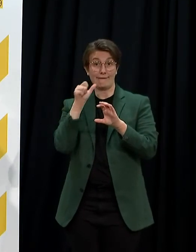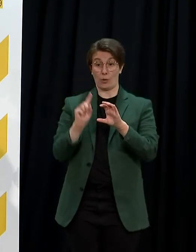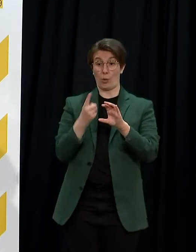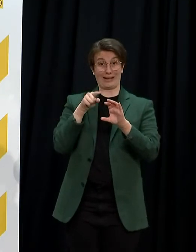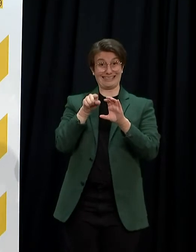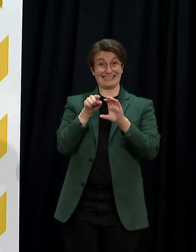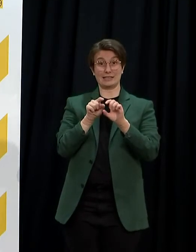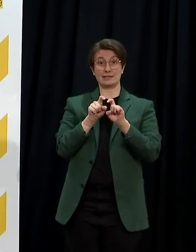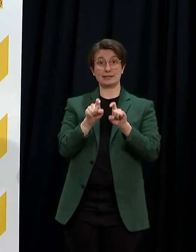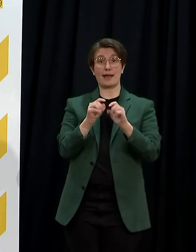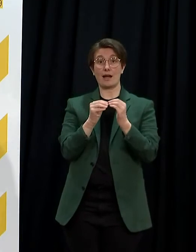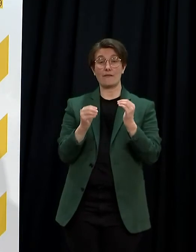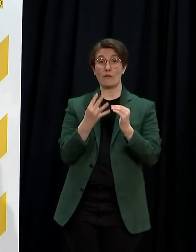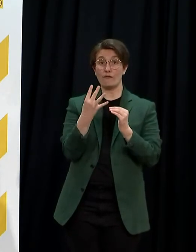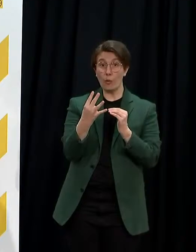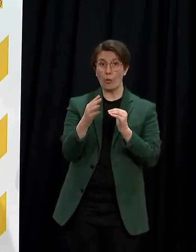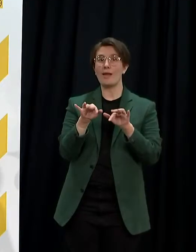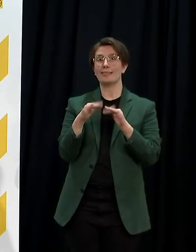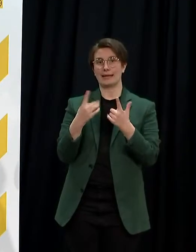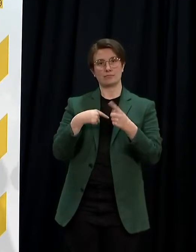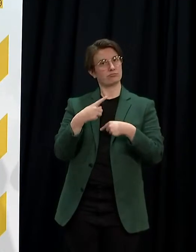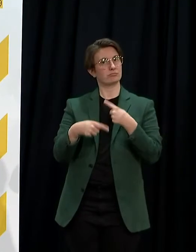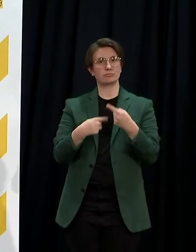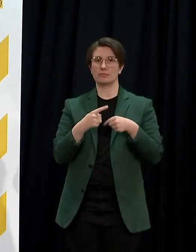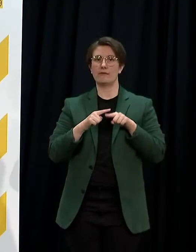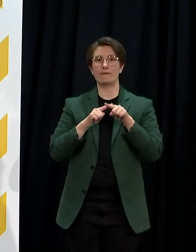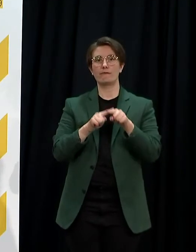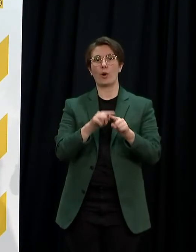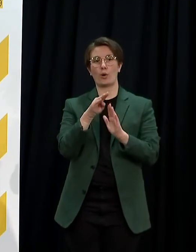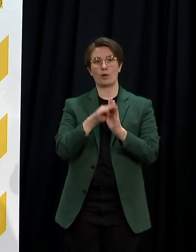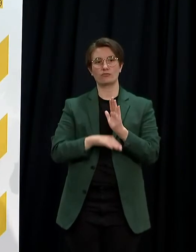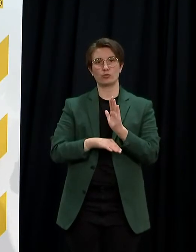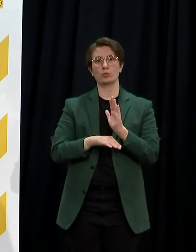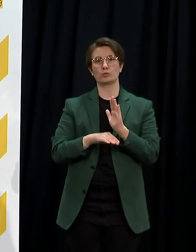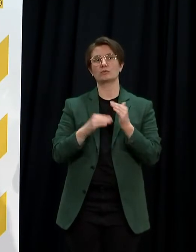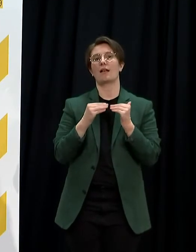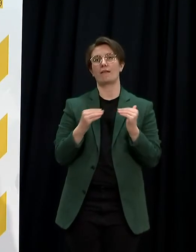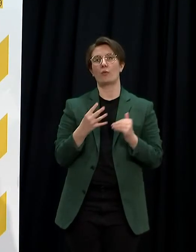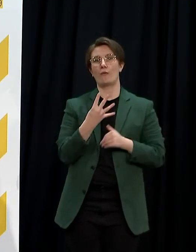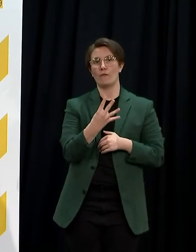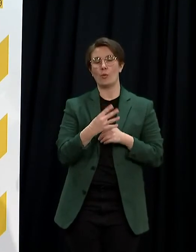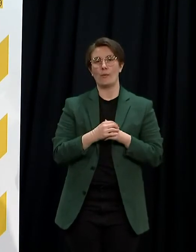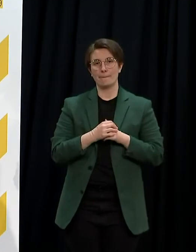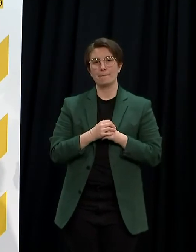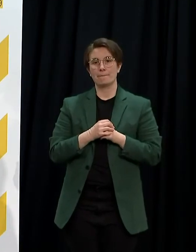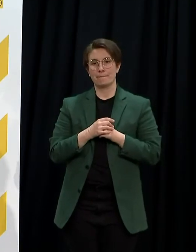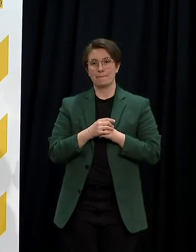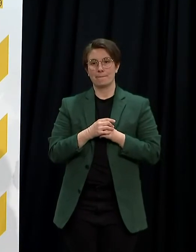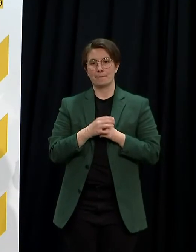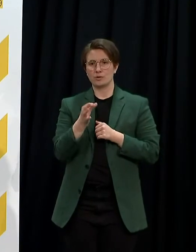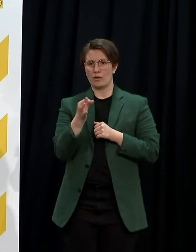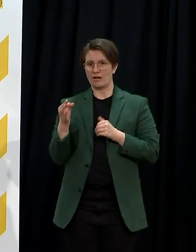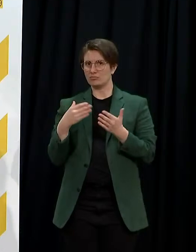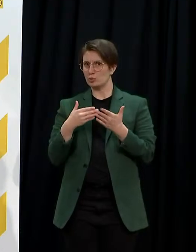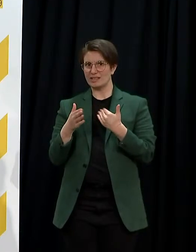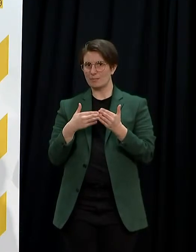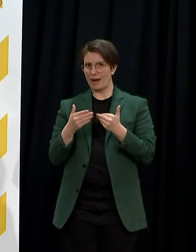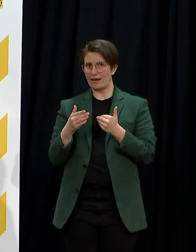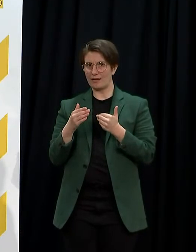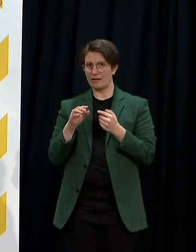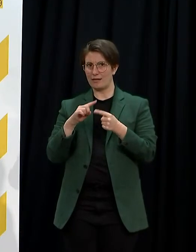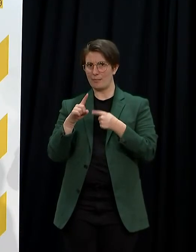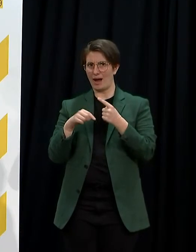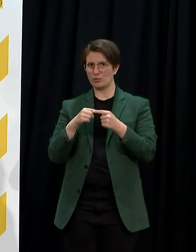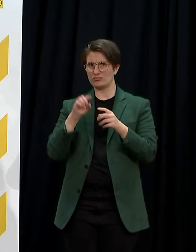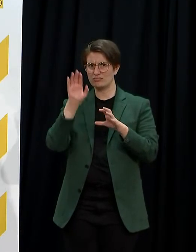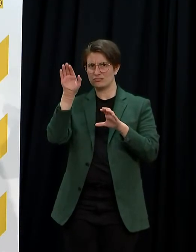4-1 split. No, the only issue, of course, continues to be just generally the risk presented whilst you have an outbreak in